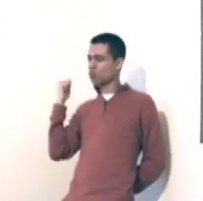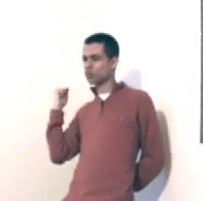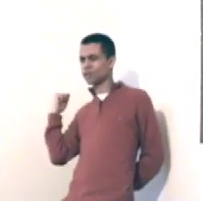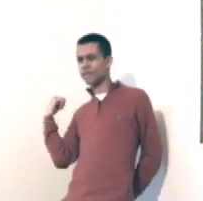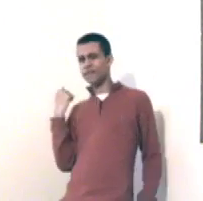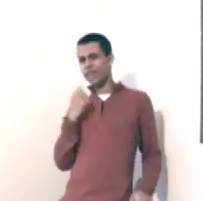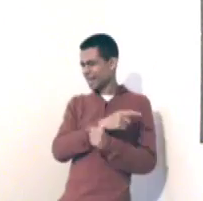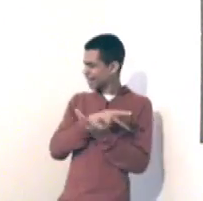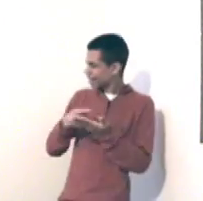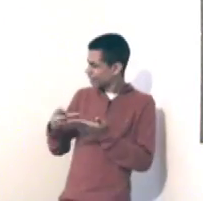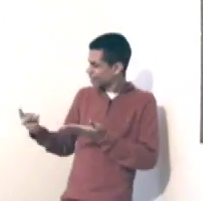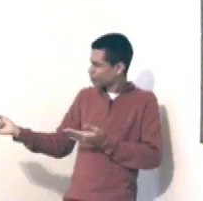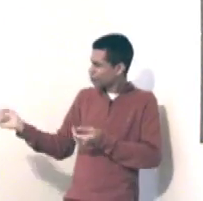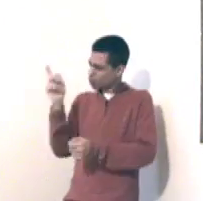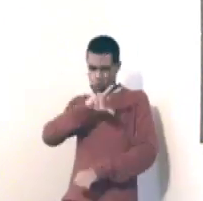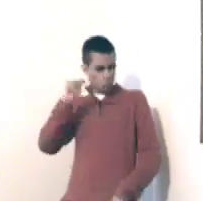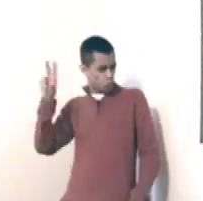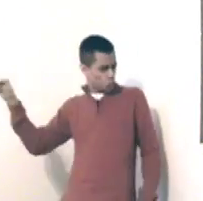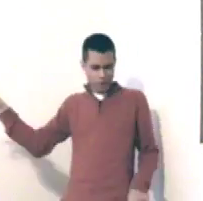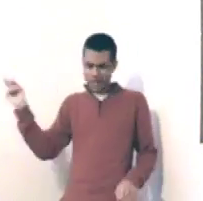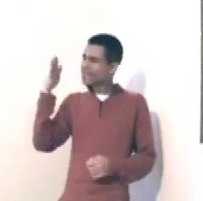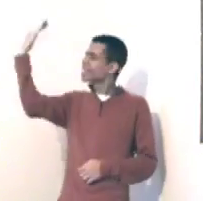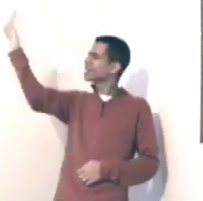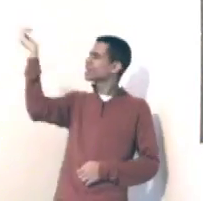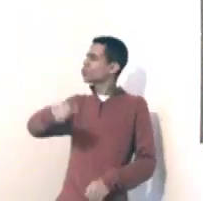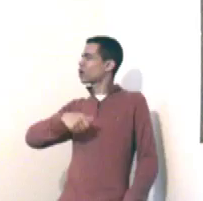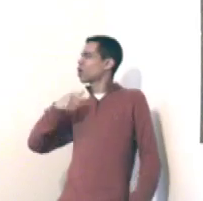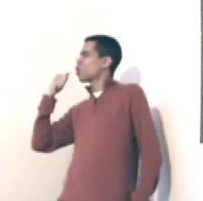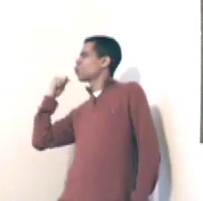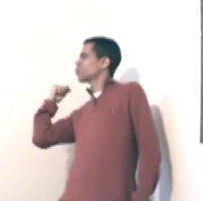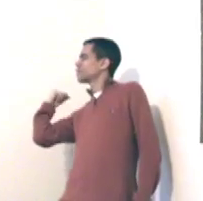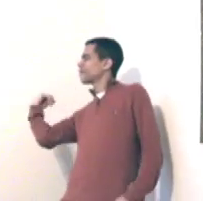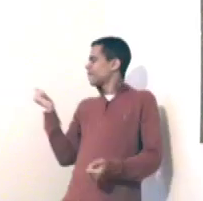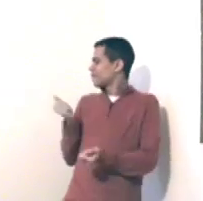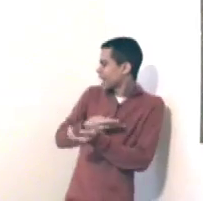won't fail. No, he won't